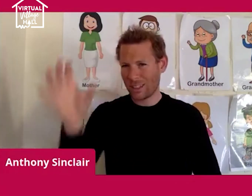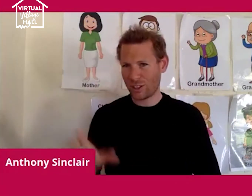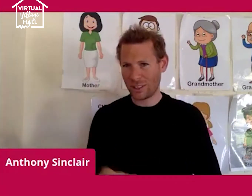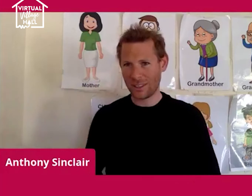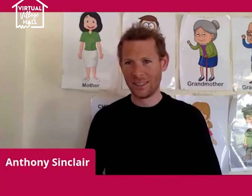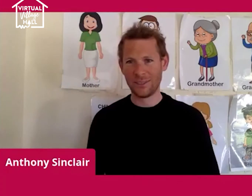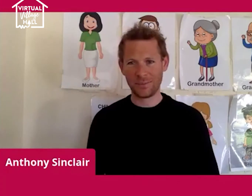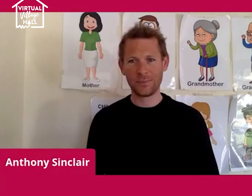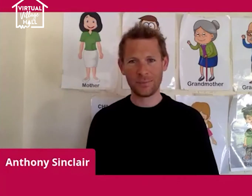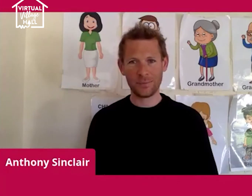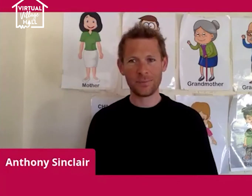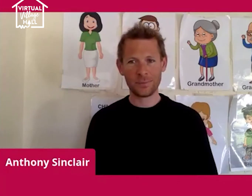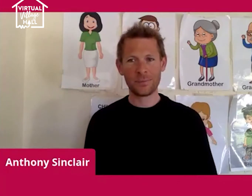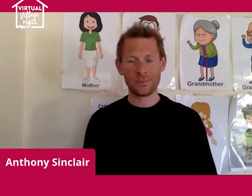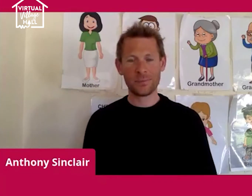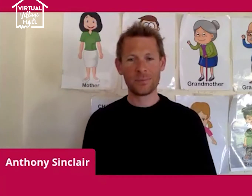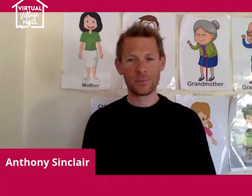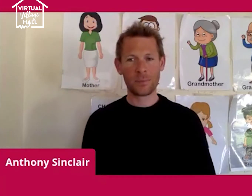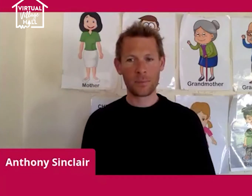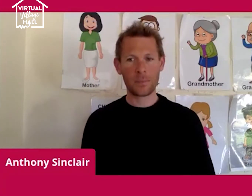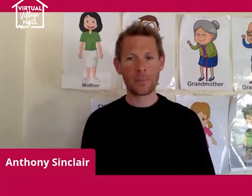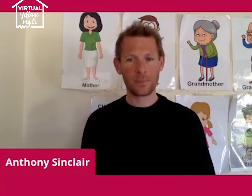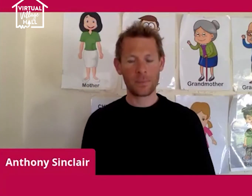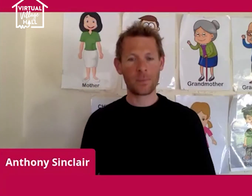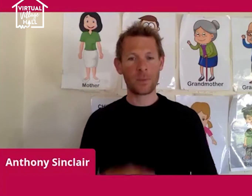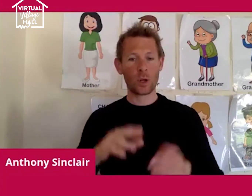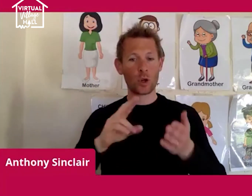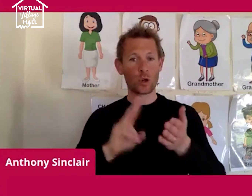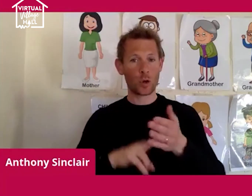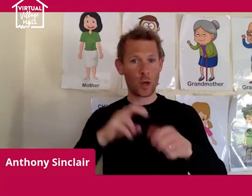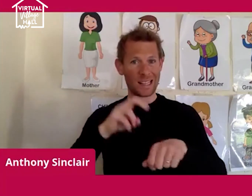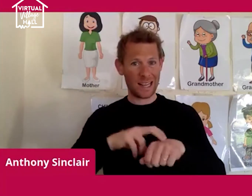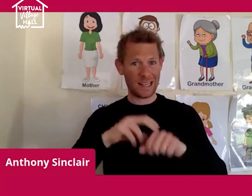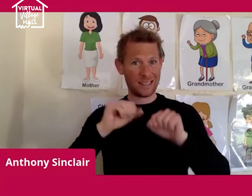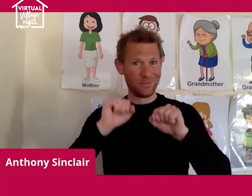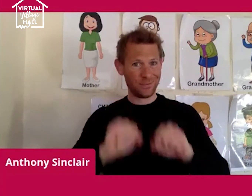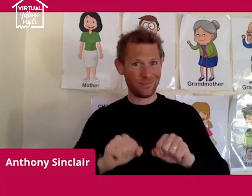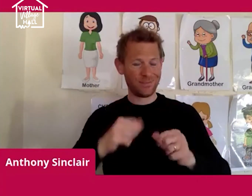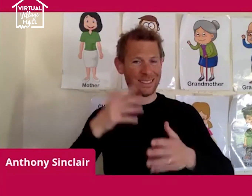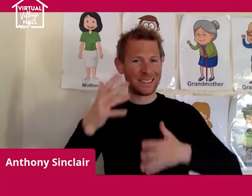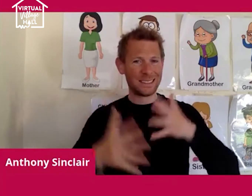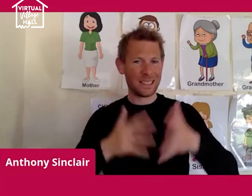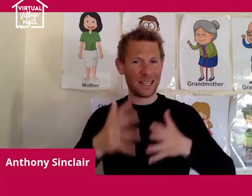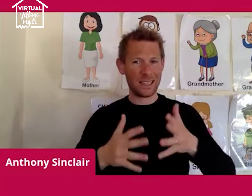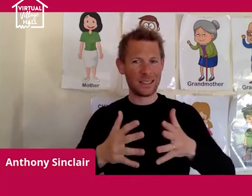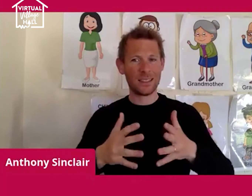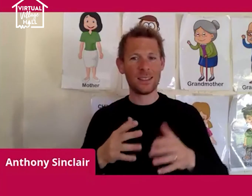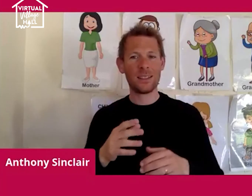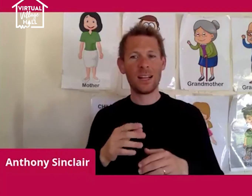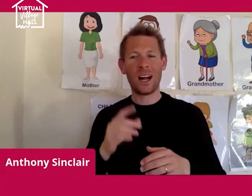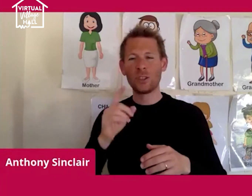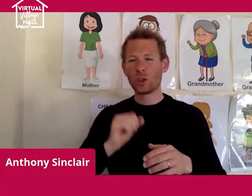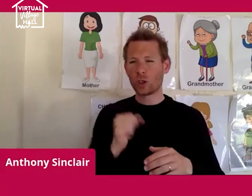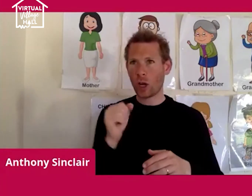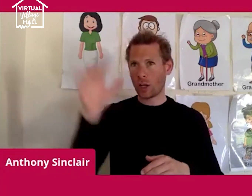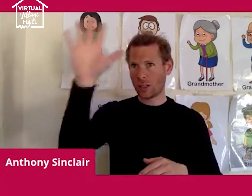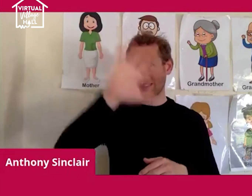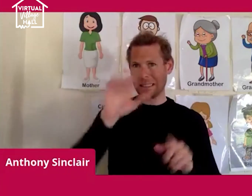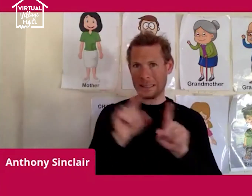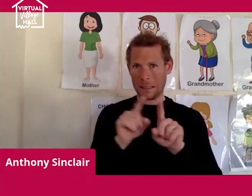So, as I've just explained, there's different regional variations. In Northern Ireland, we would sign,